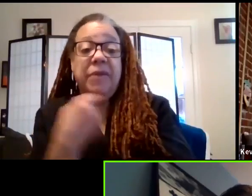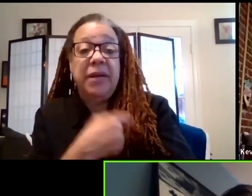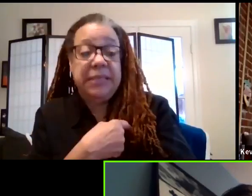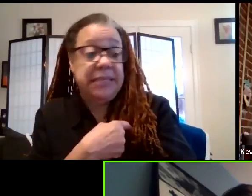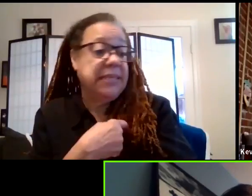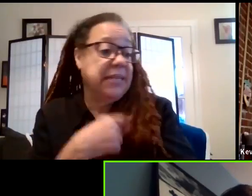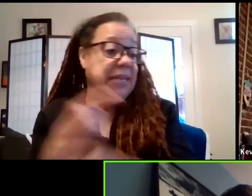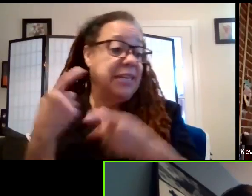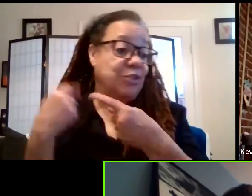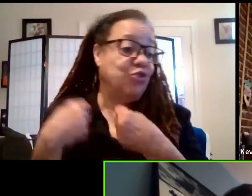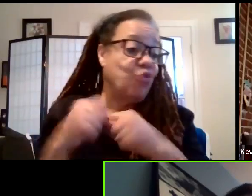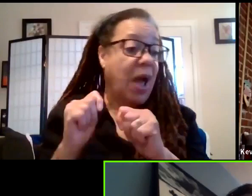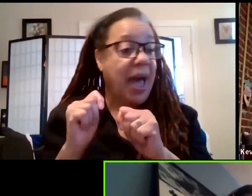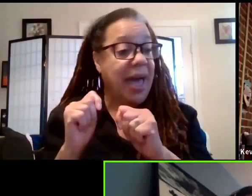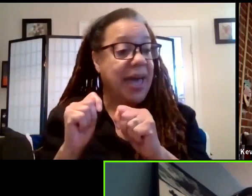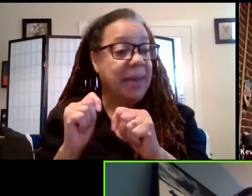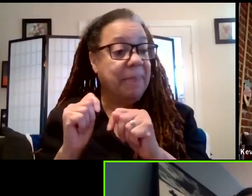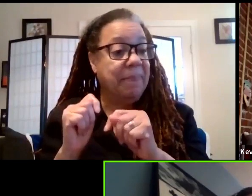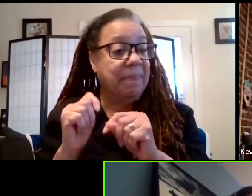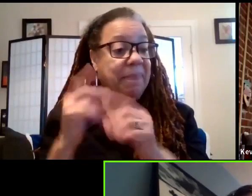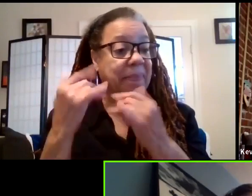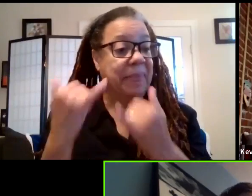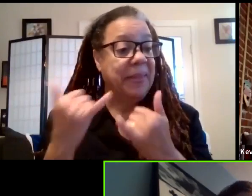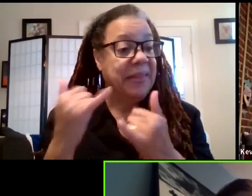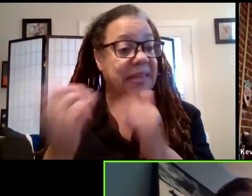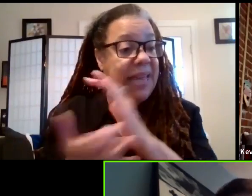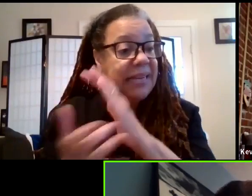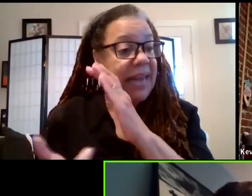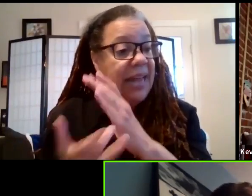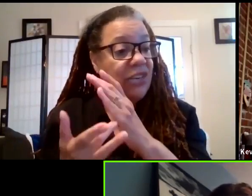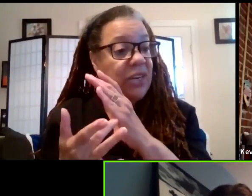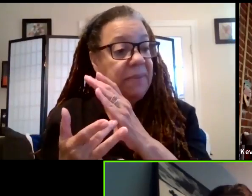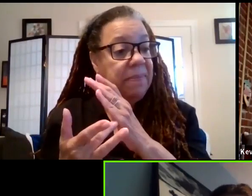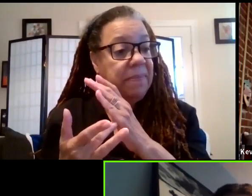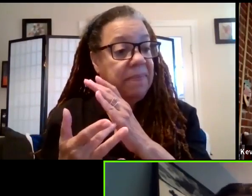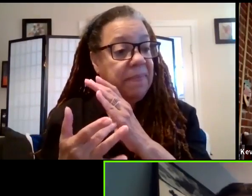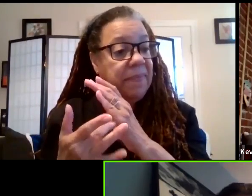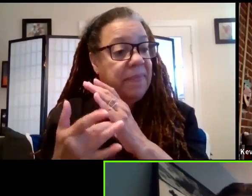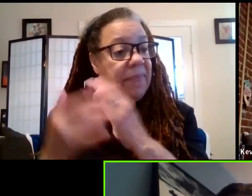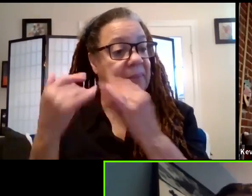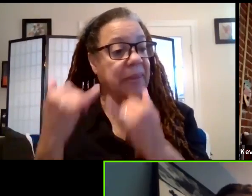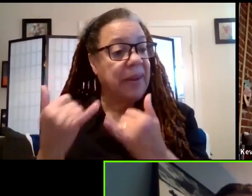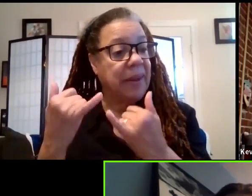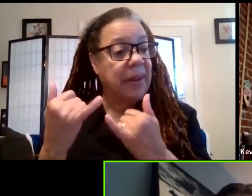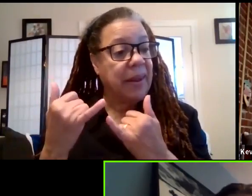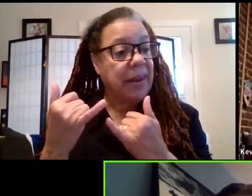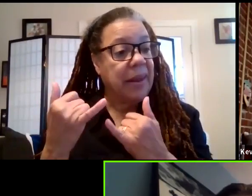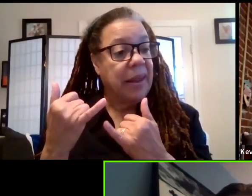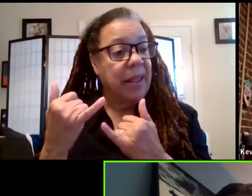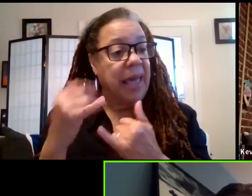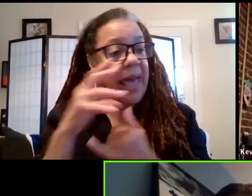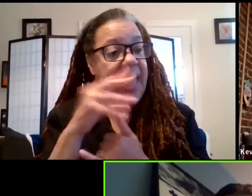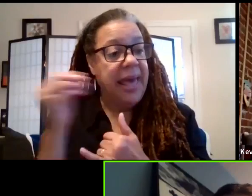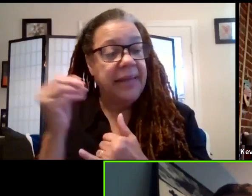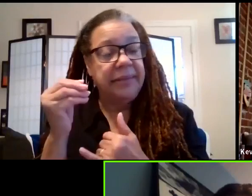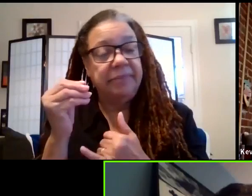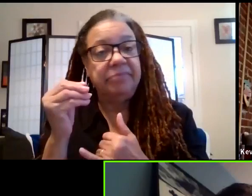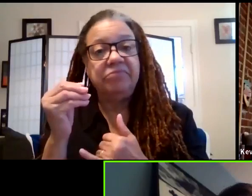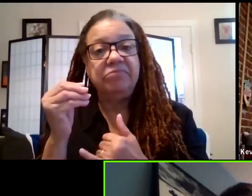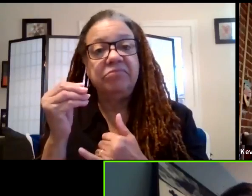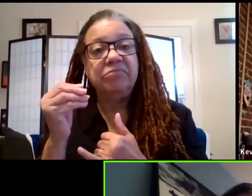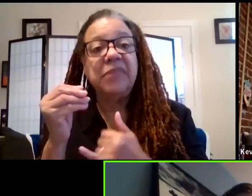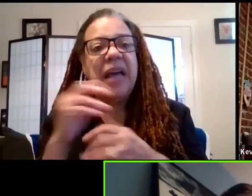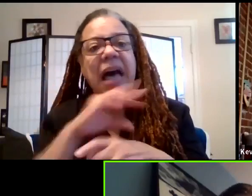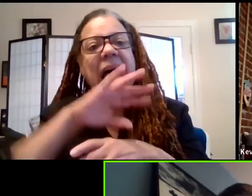basis to go over all things related to technology in the state. And again, looking forward and how we